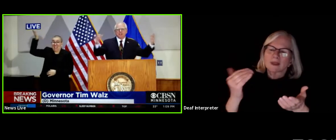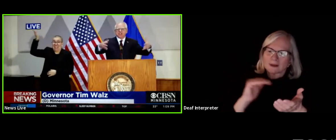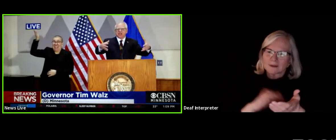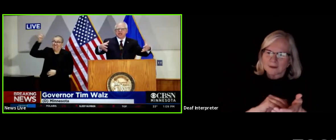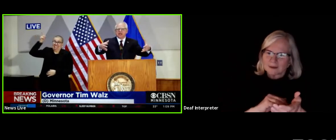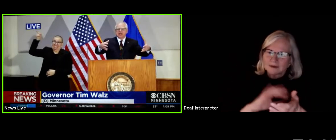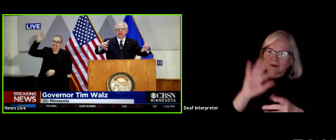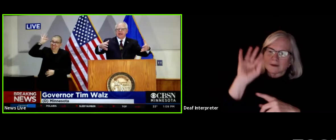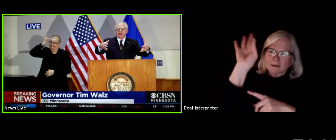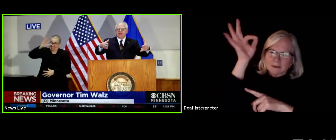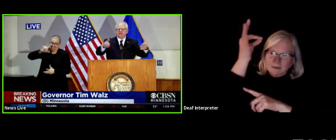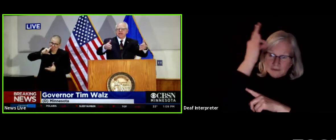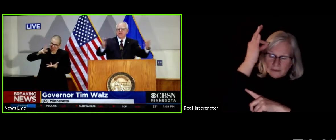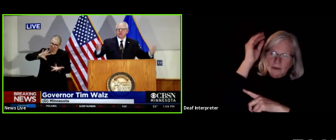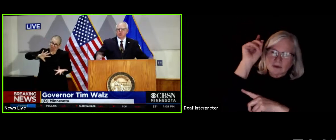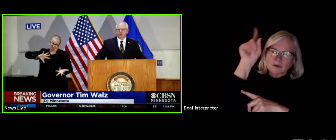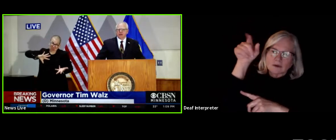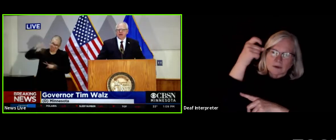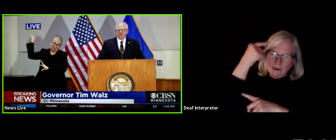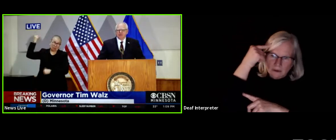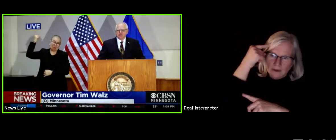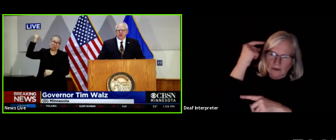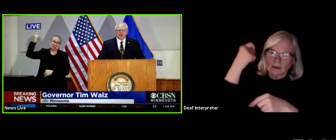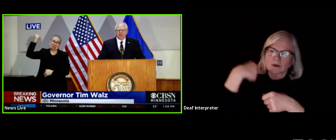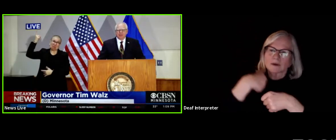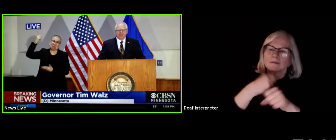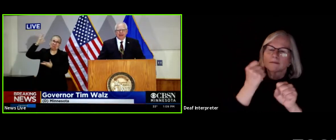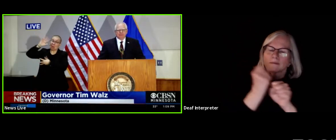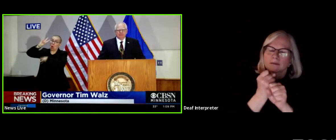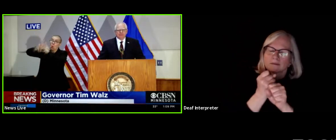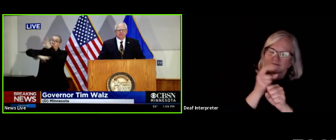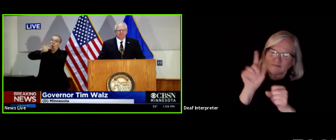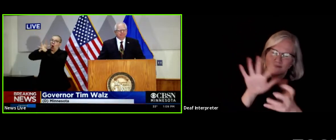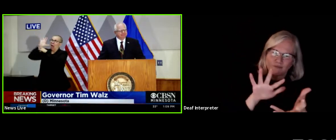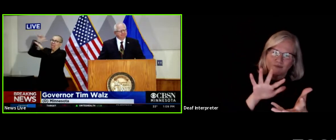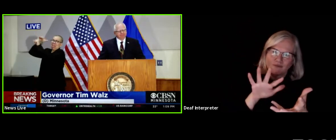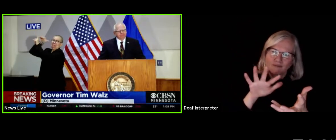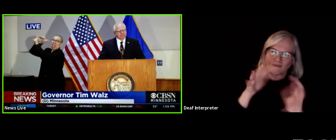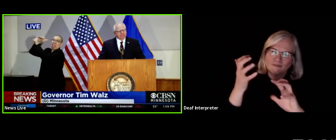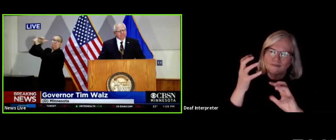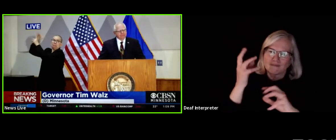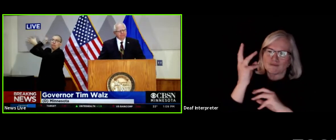world's rushing instead of this coordinated effort. So, I mean,